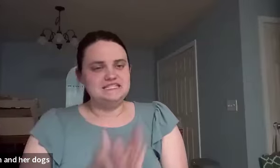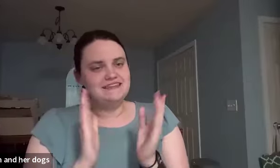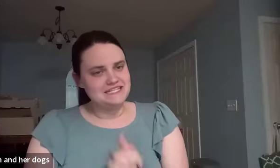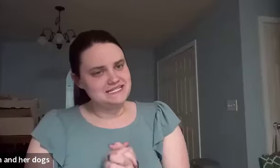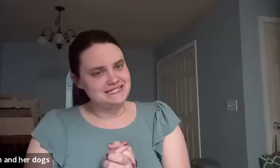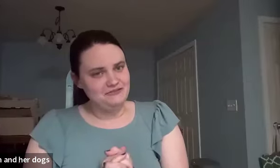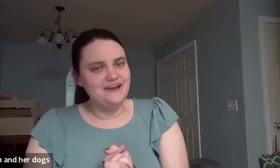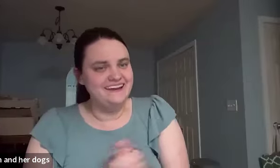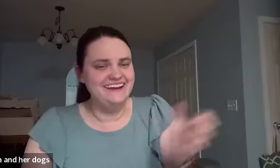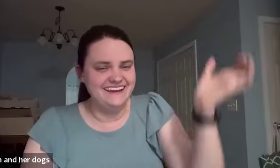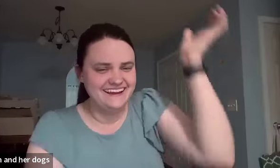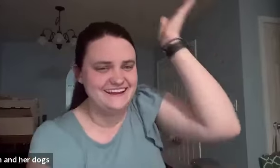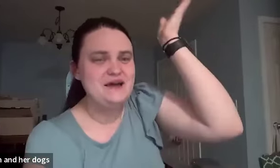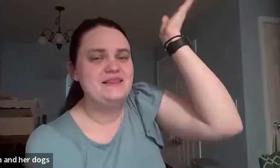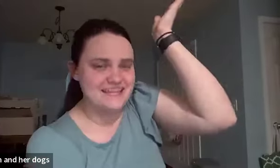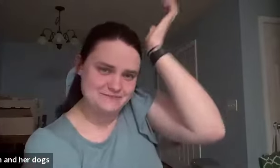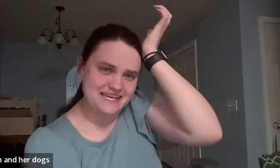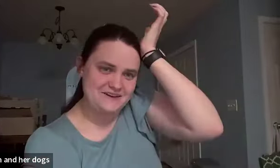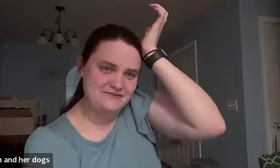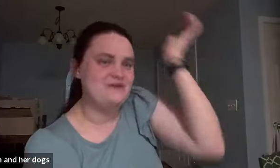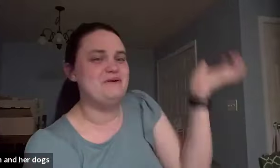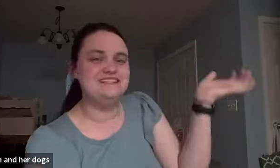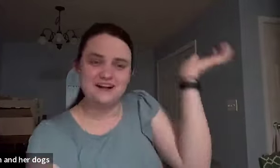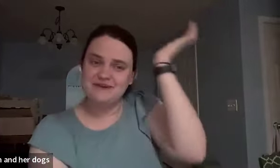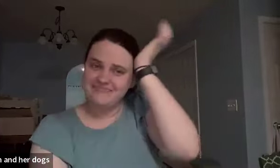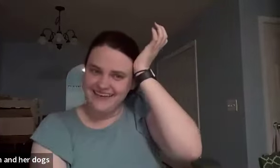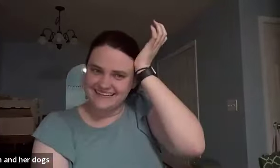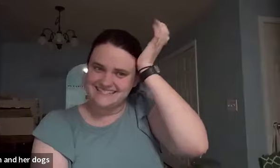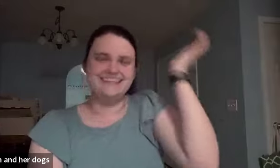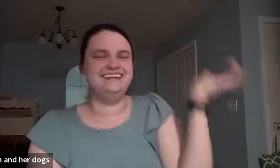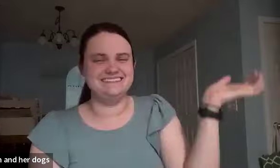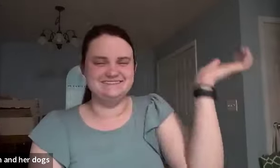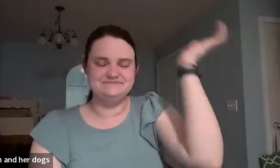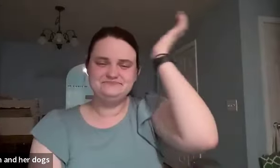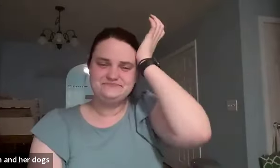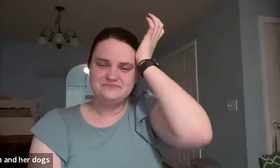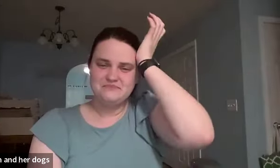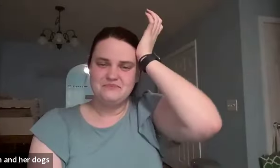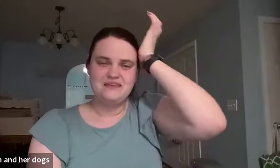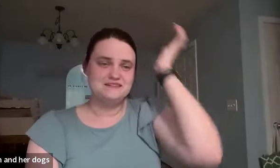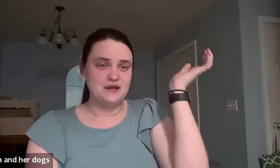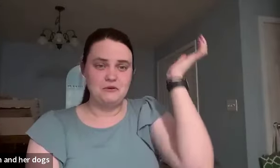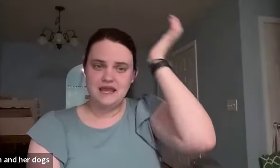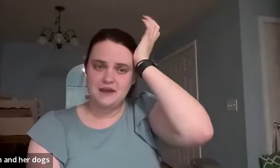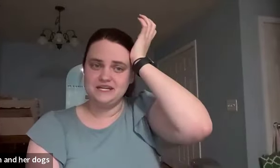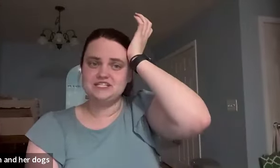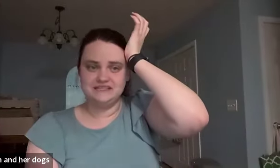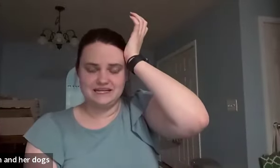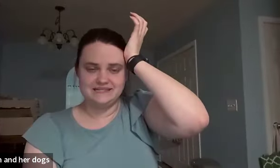you did that to yourself. Let's be careful when we talk about lettuce. So cabbage and